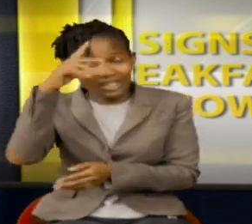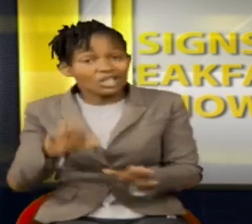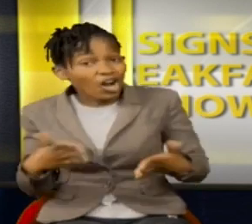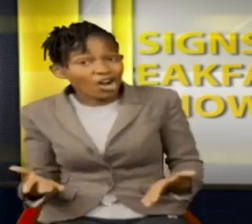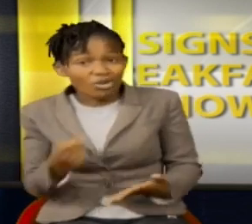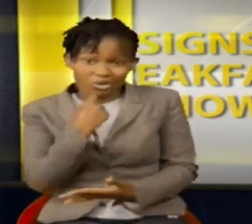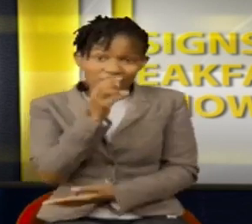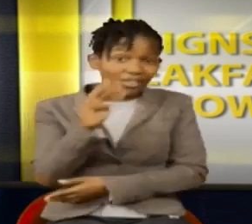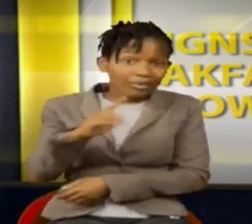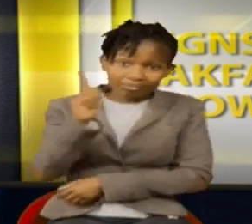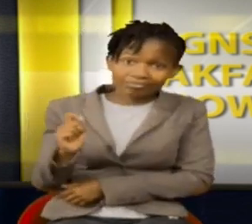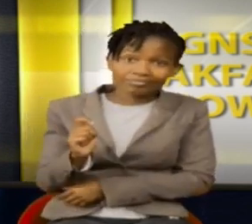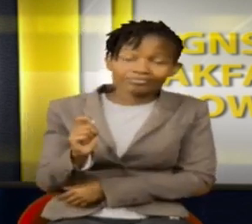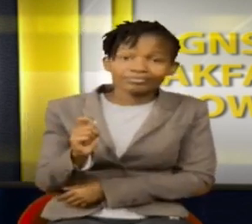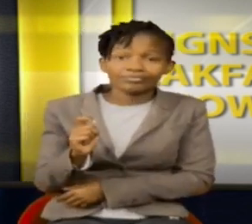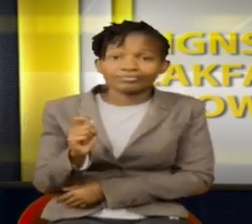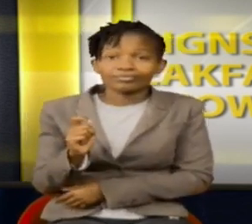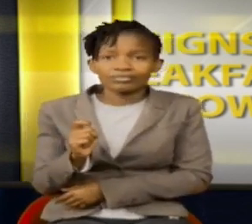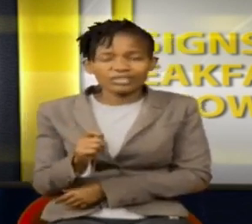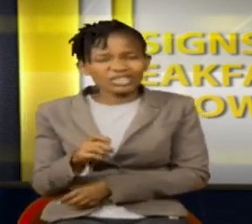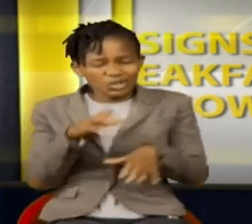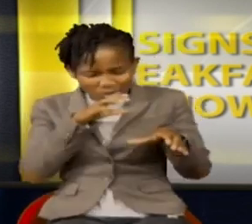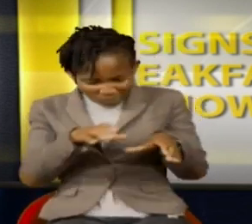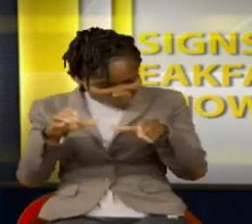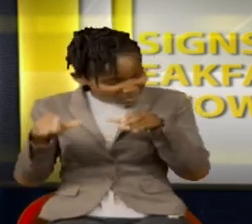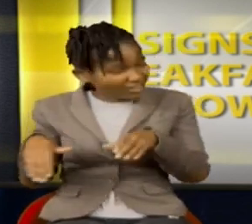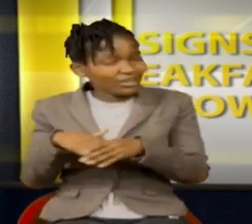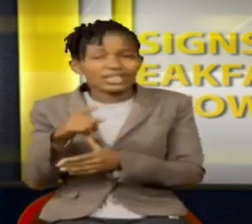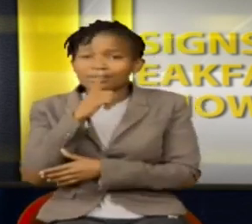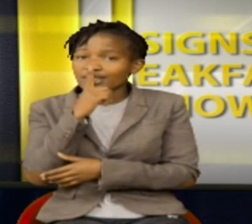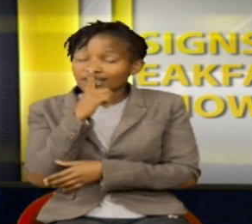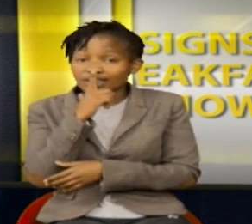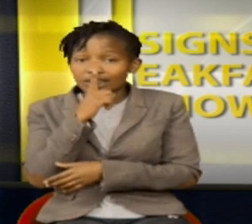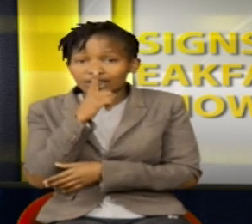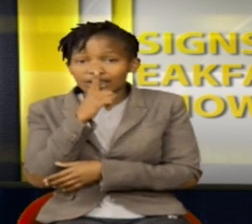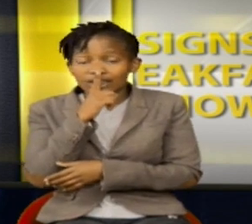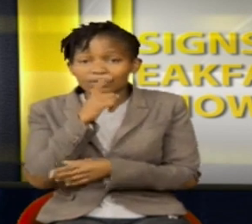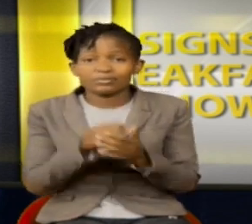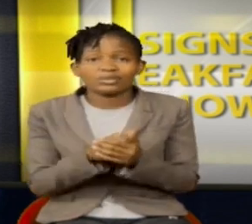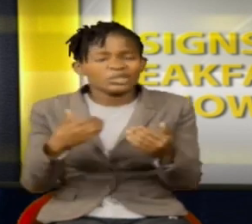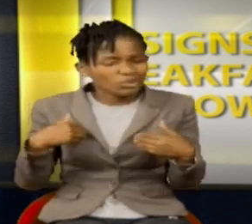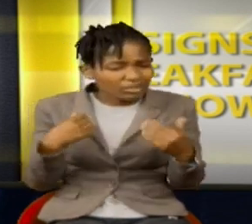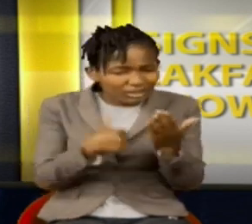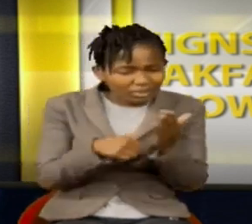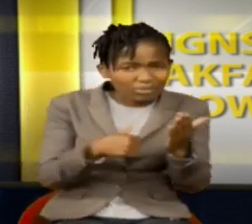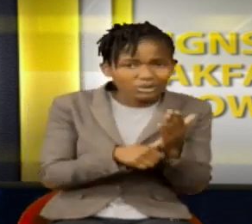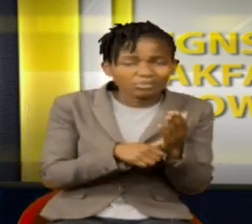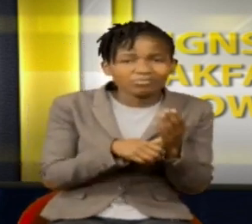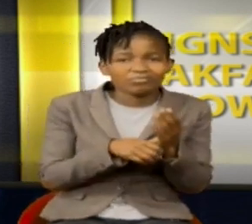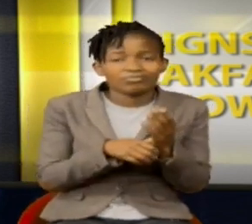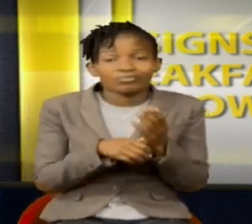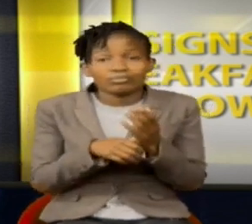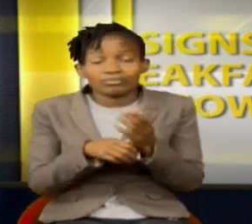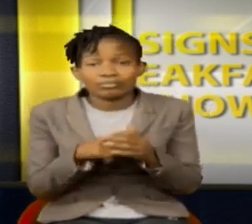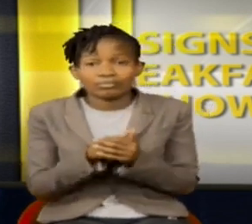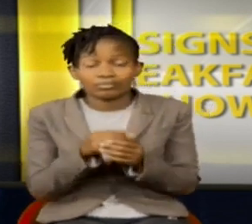dad? So you suffer in silence. A lot of people are suffering in silence. Unajikunanga tu. Then it becomes natural.